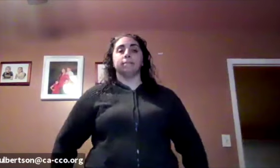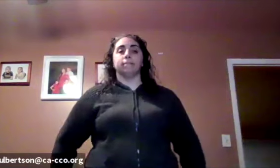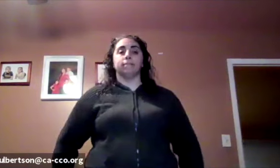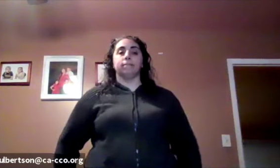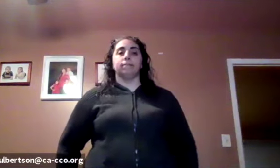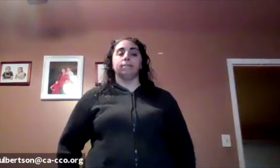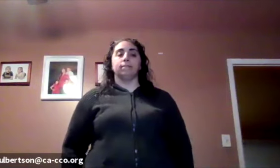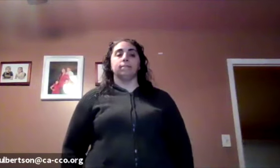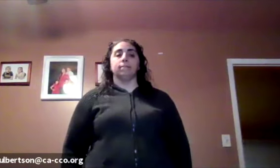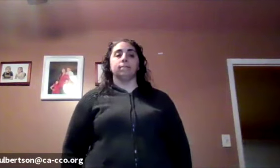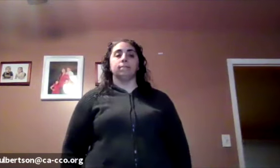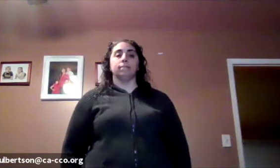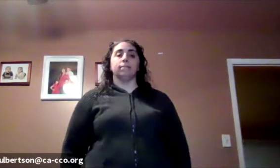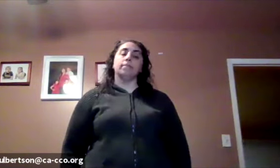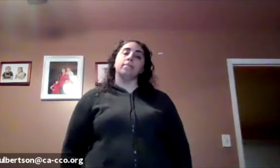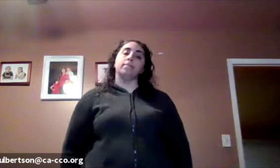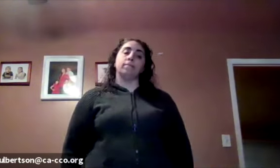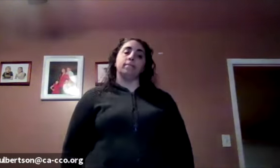to ease their way?